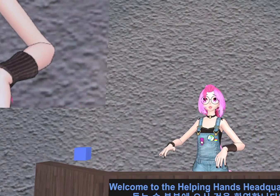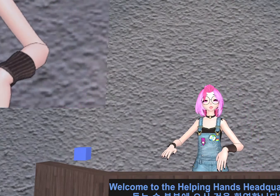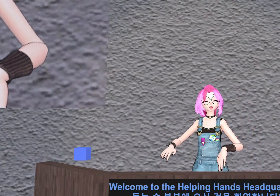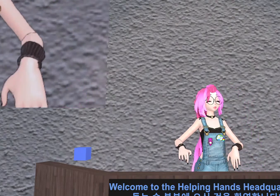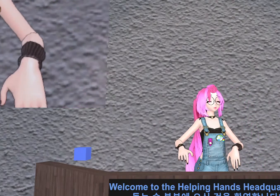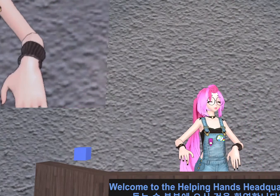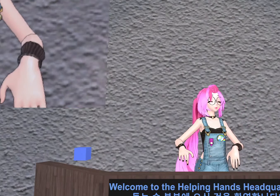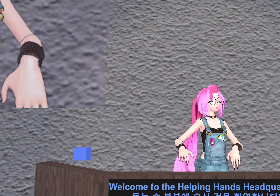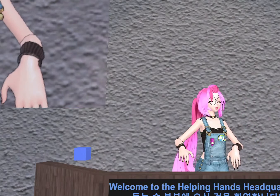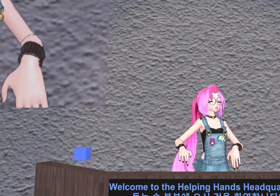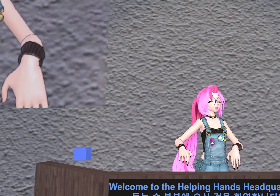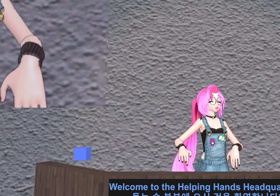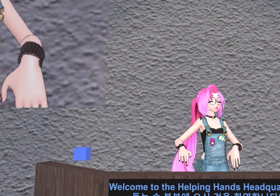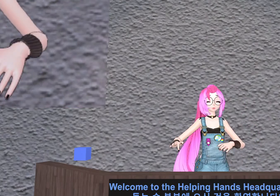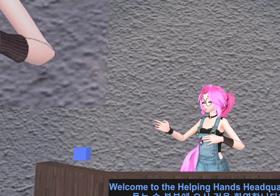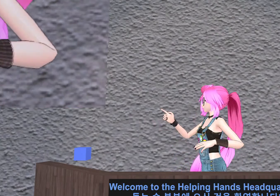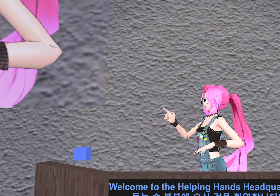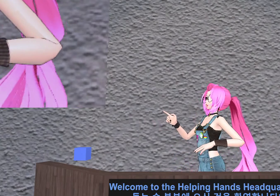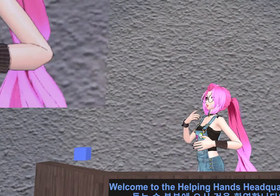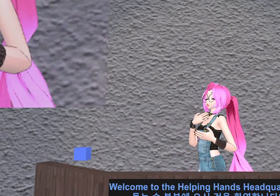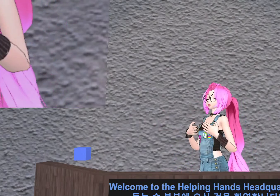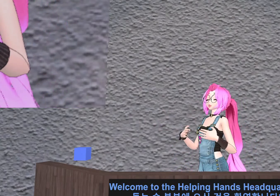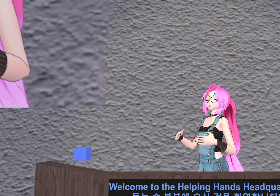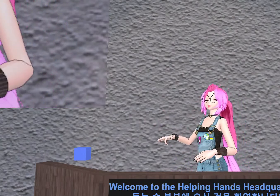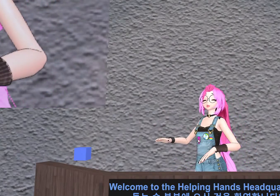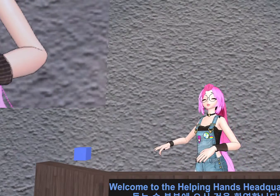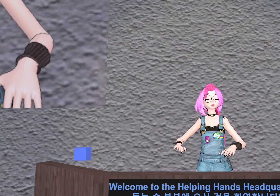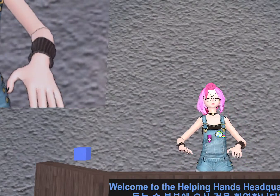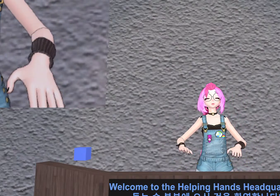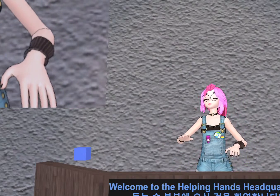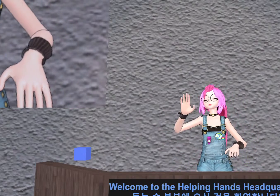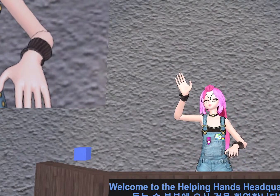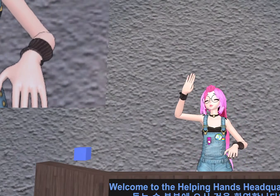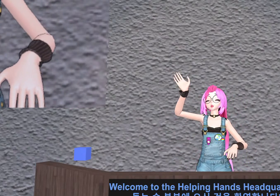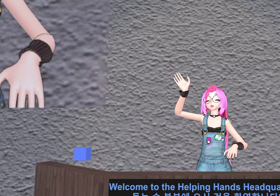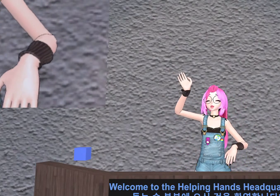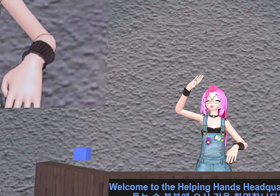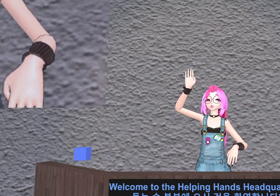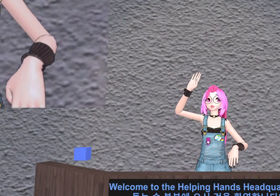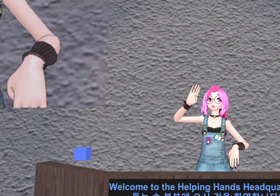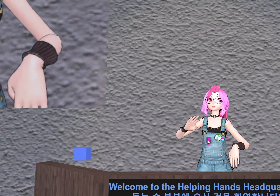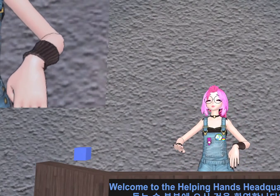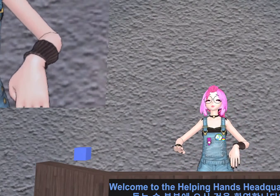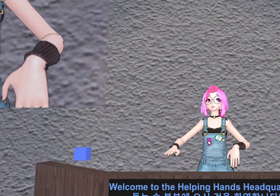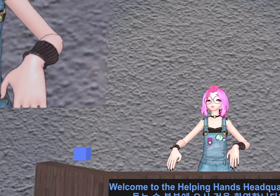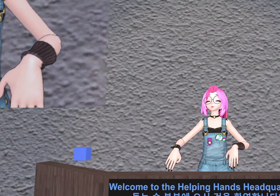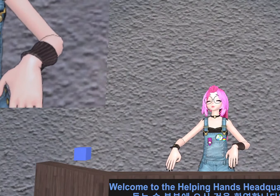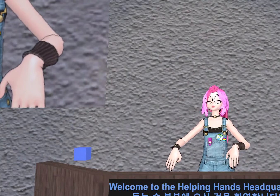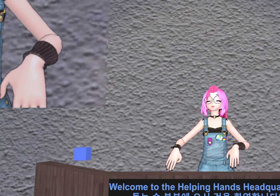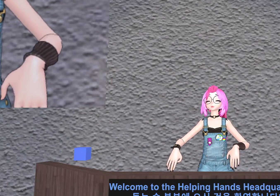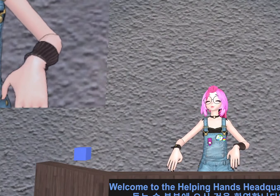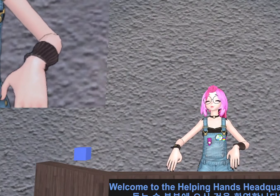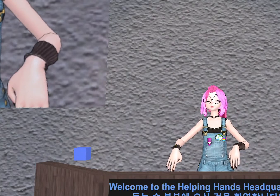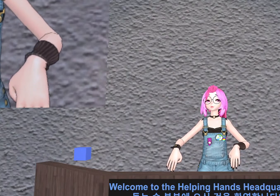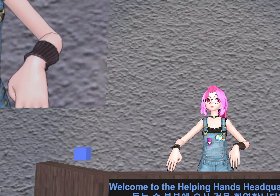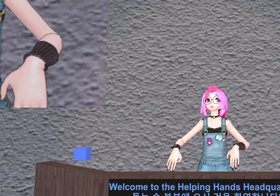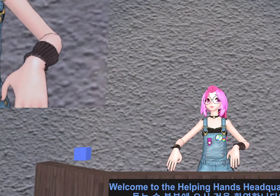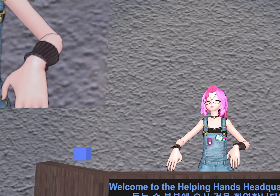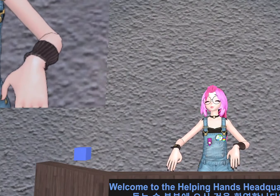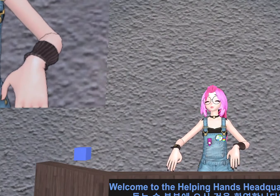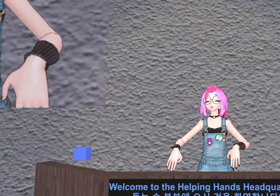like a personal thing to decide. Yeah. Good question though. Oh, hi Minty.